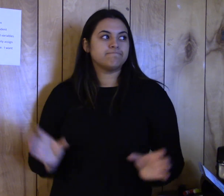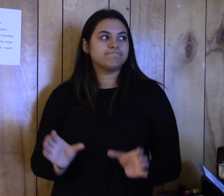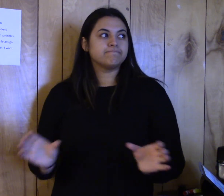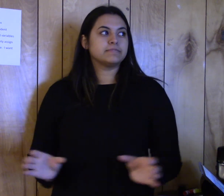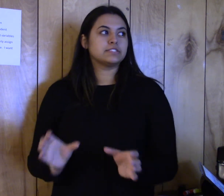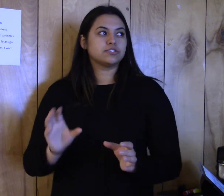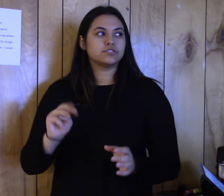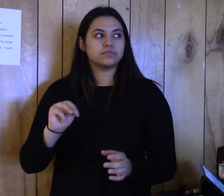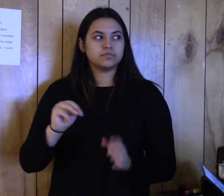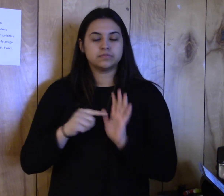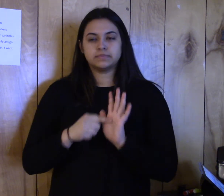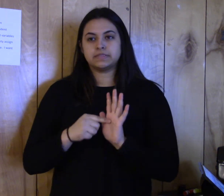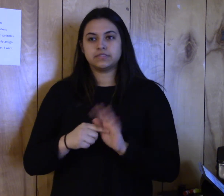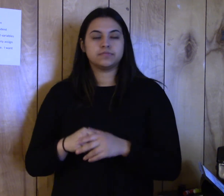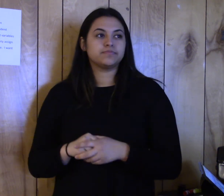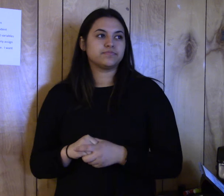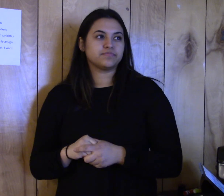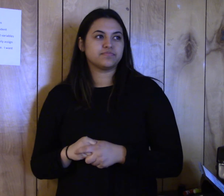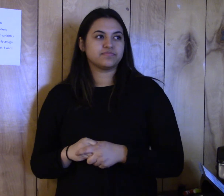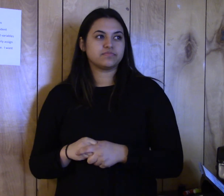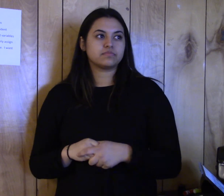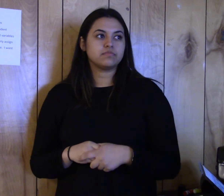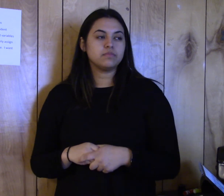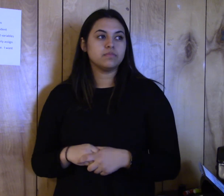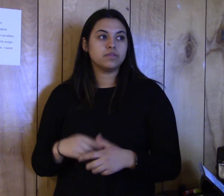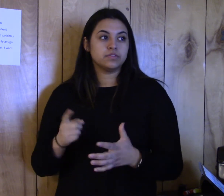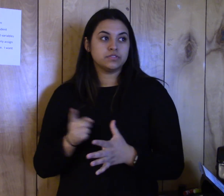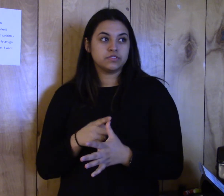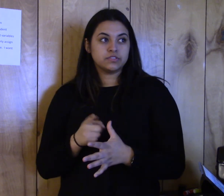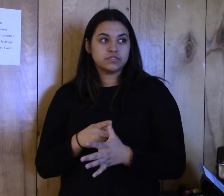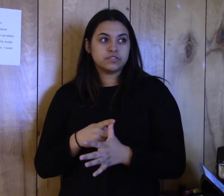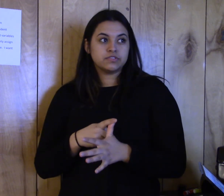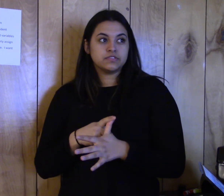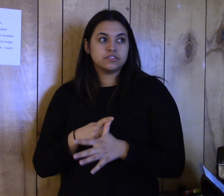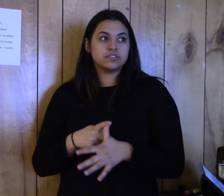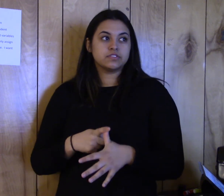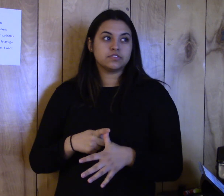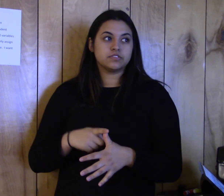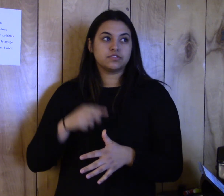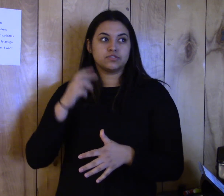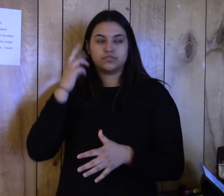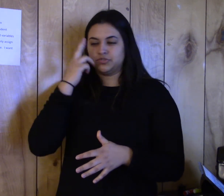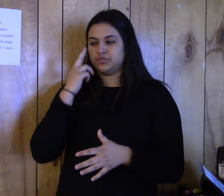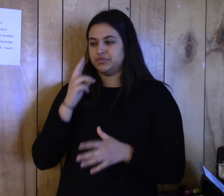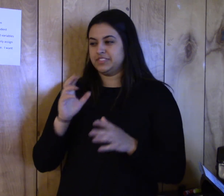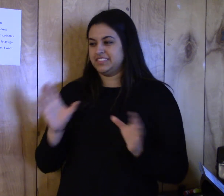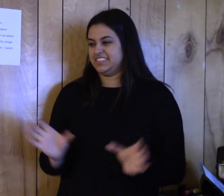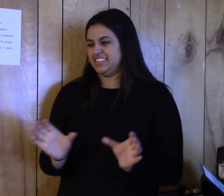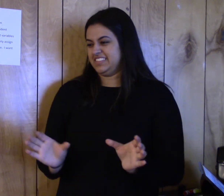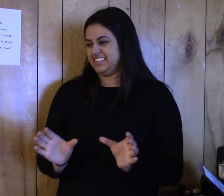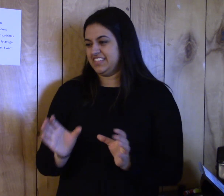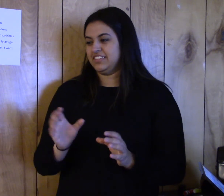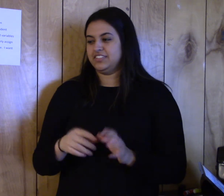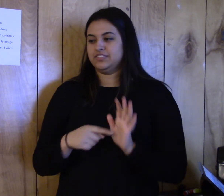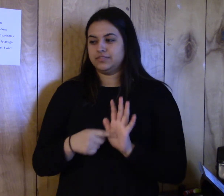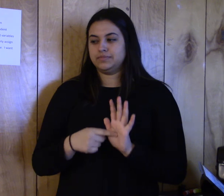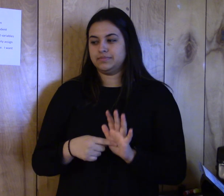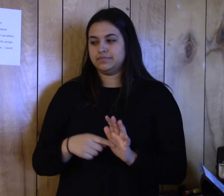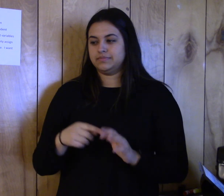works sorts of points. So the first one, reasoned action model, offers a wide-ranging guide to attitudes and behaviors. The reason